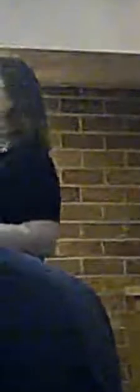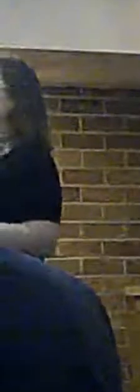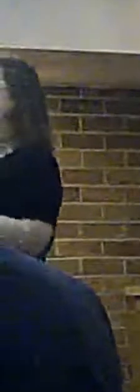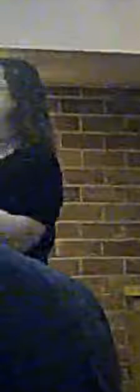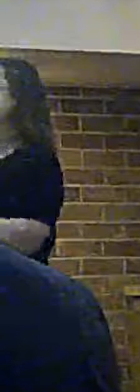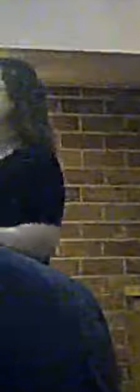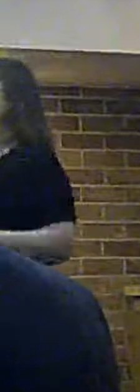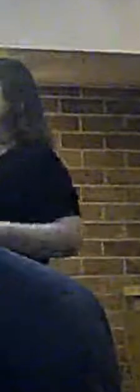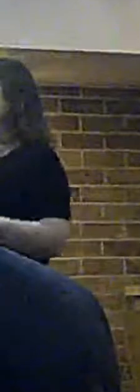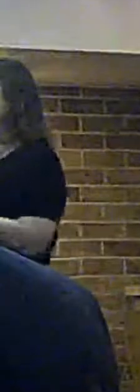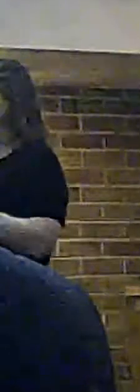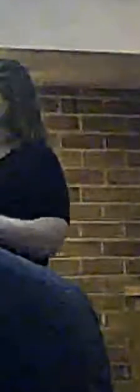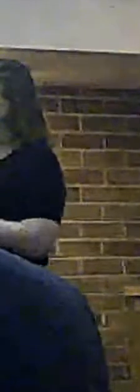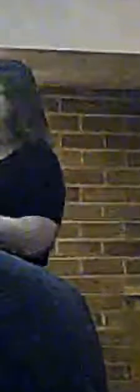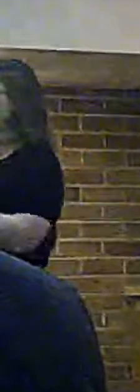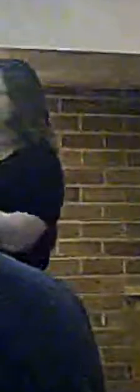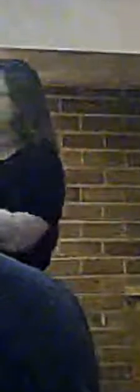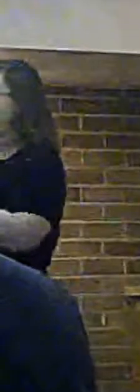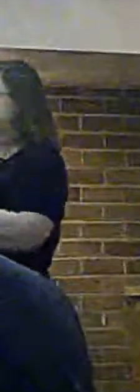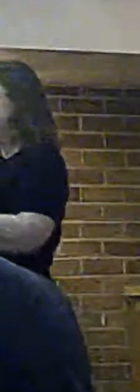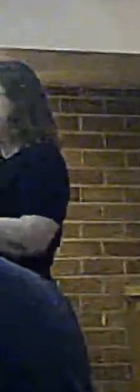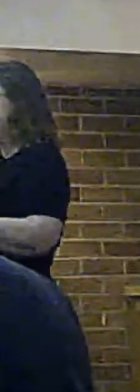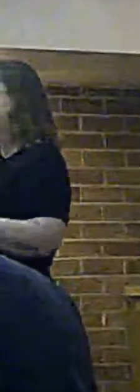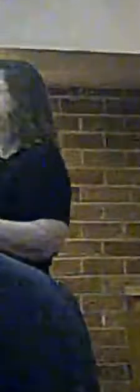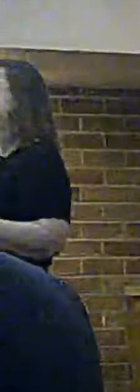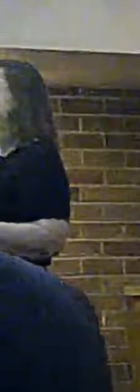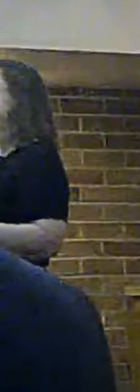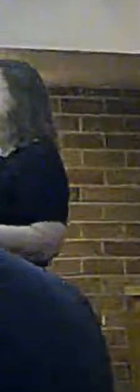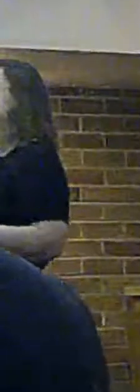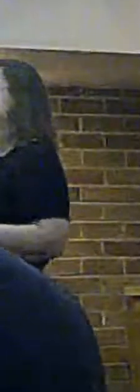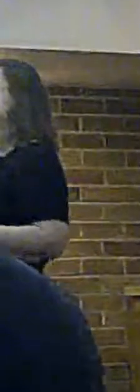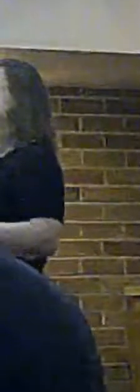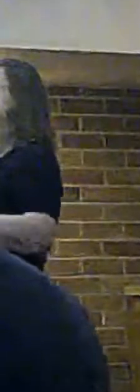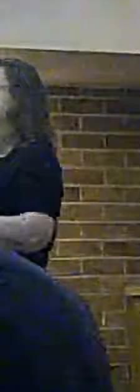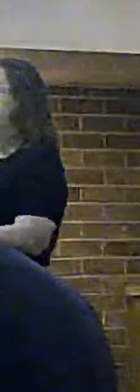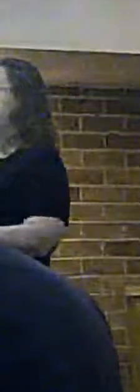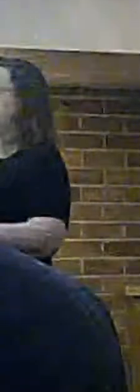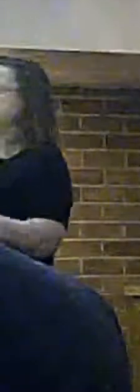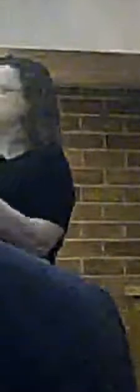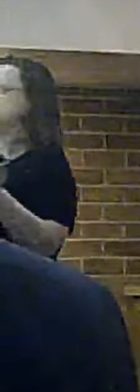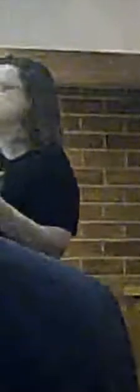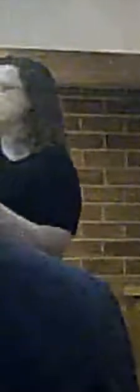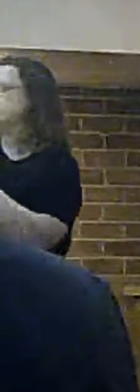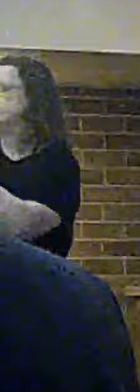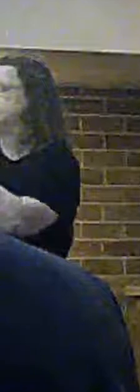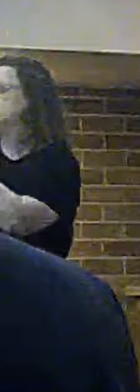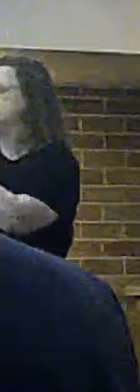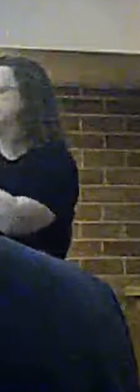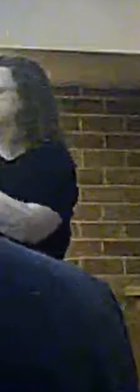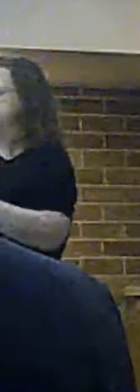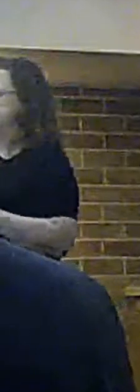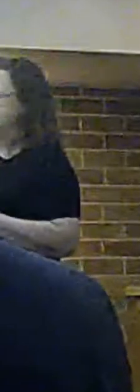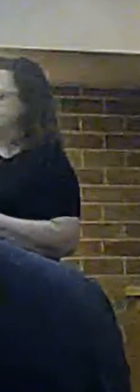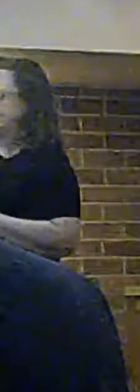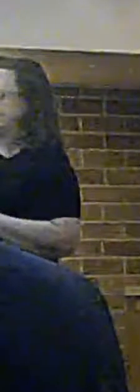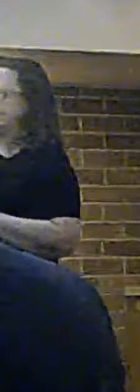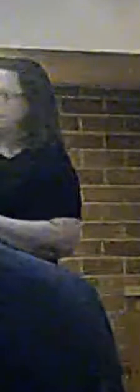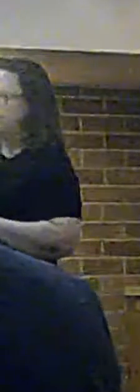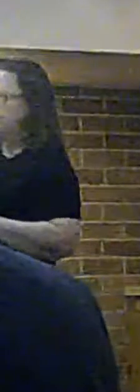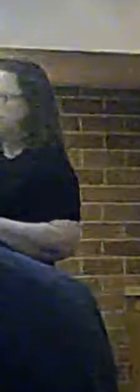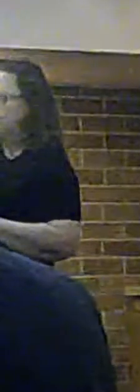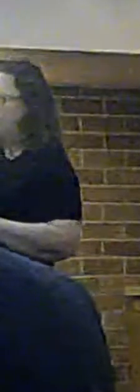course, would need to consider is their statutory duties. And in agreement to that, then they would be